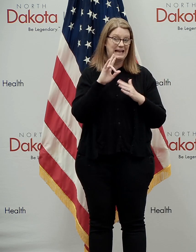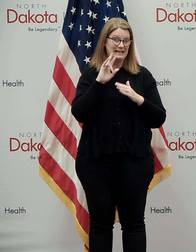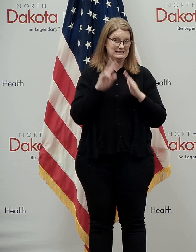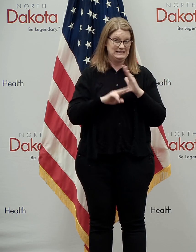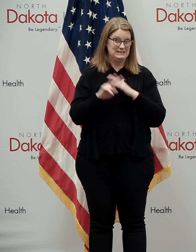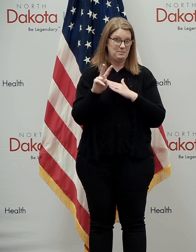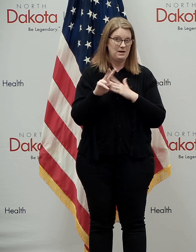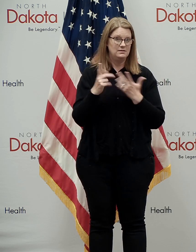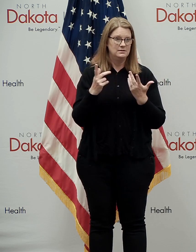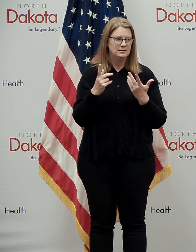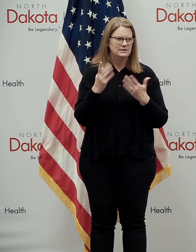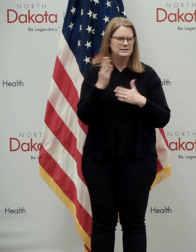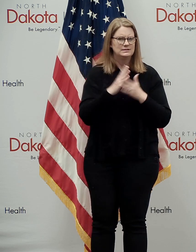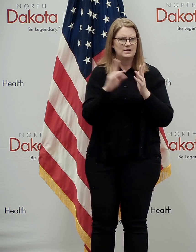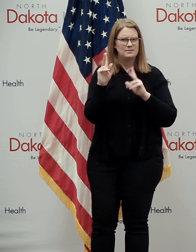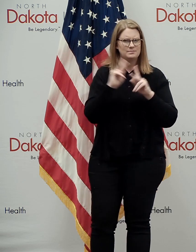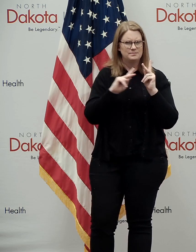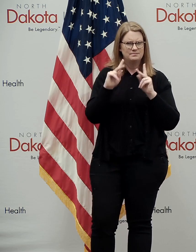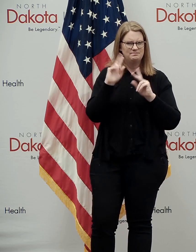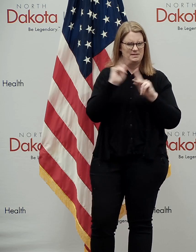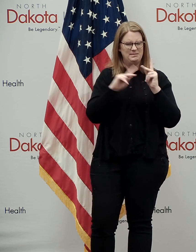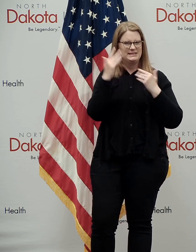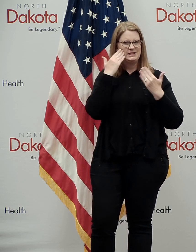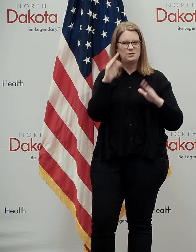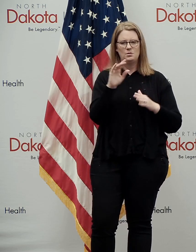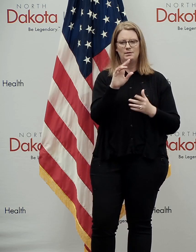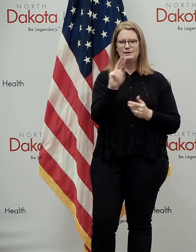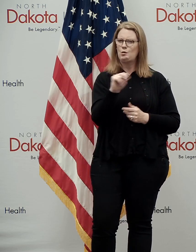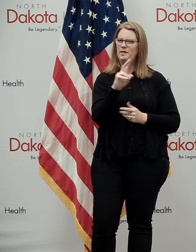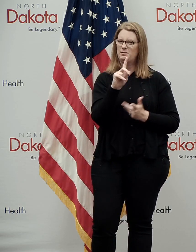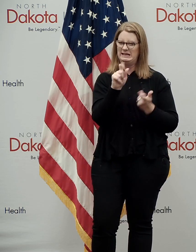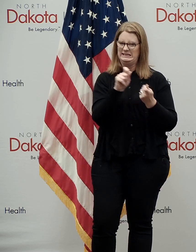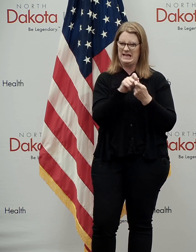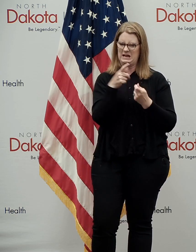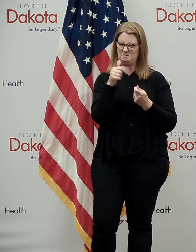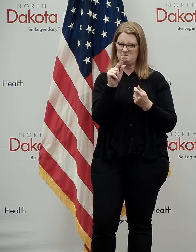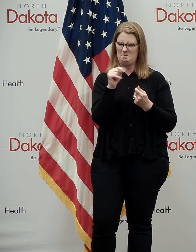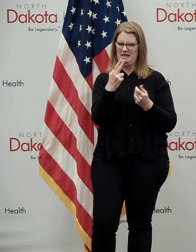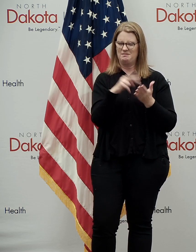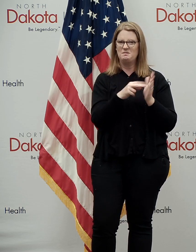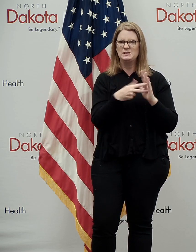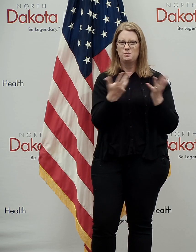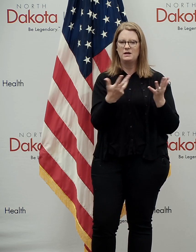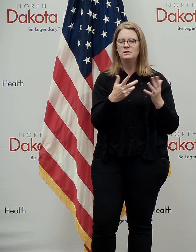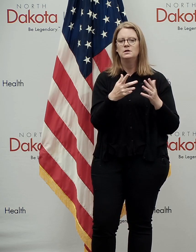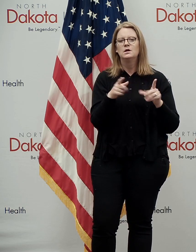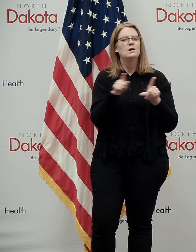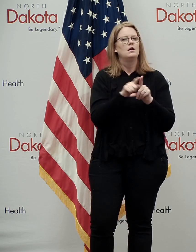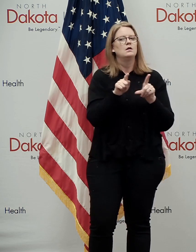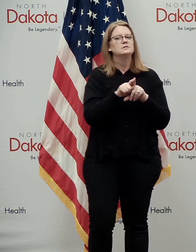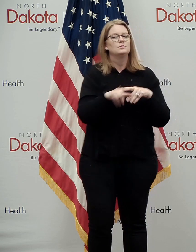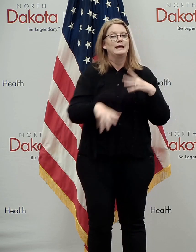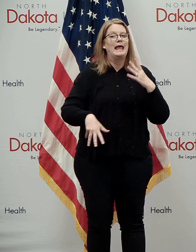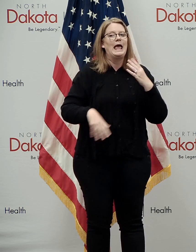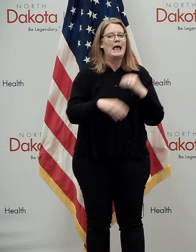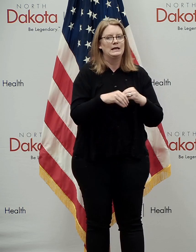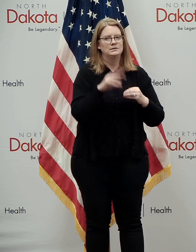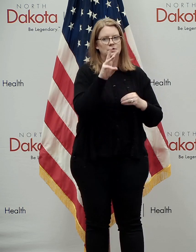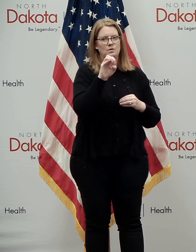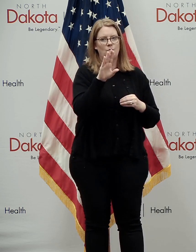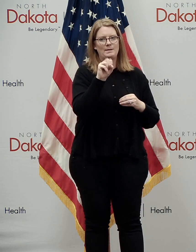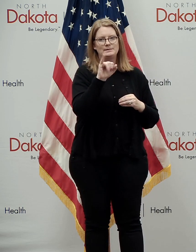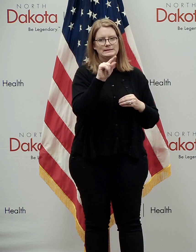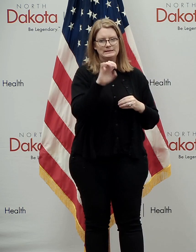might not know what North Dakota Exact Path was, and so in anticipation of today, we put that information up on our website, so it's